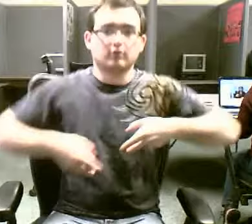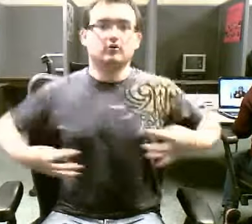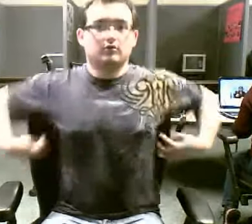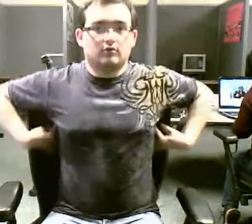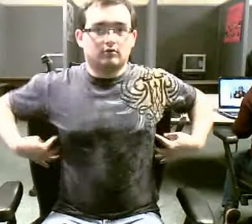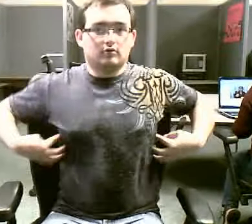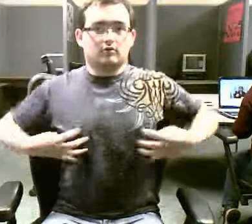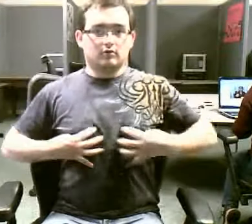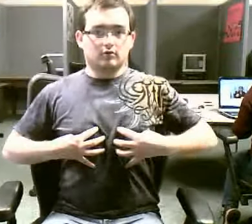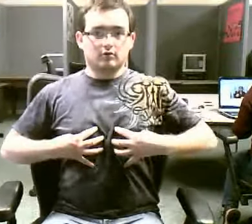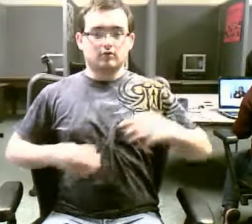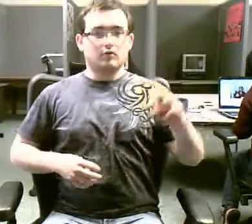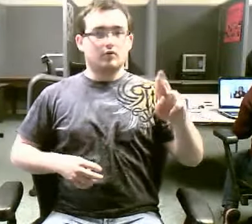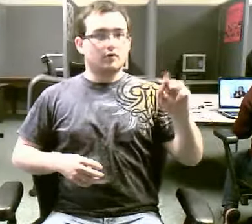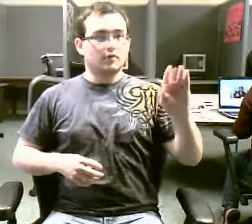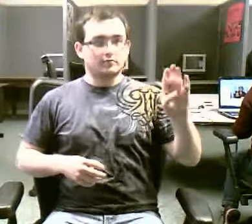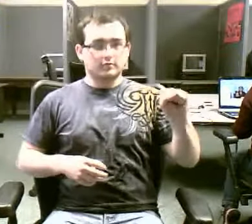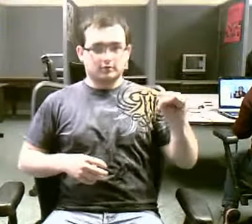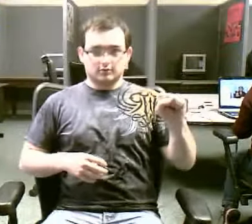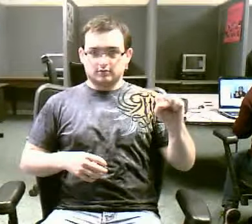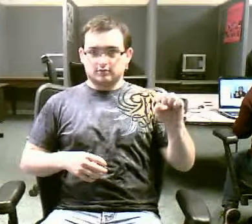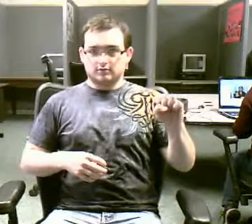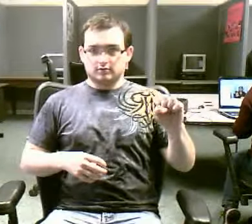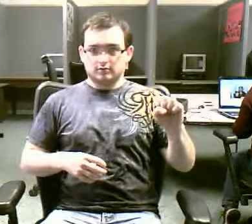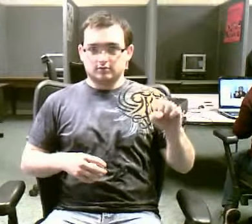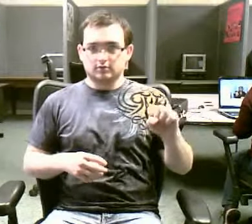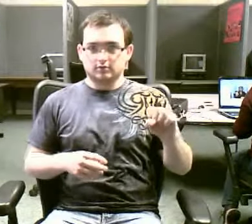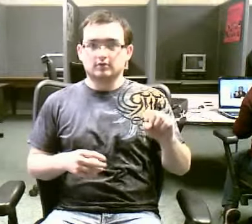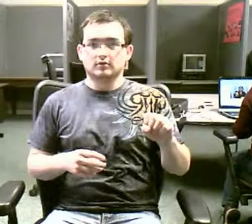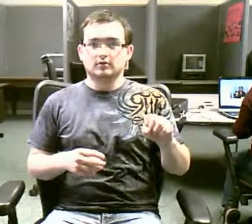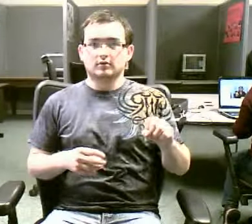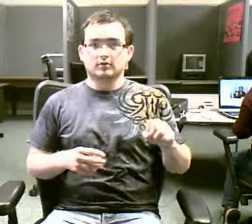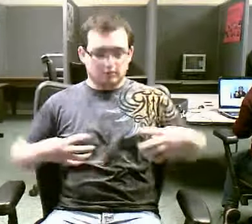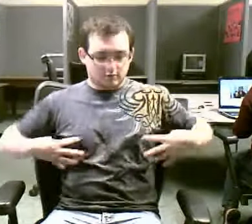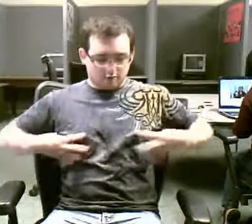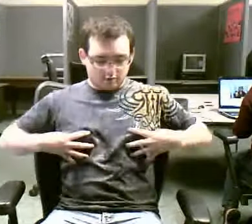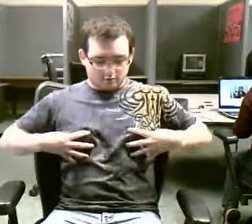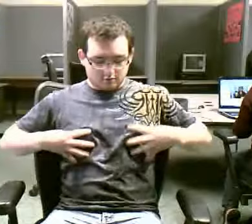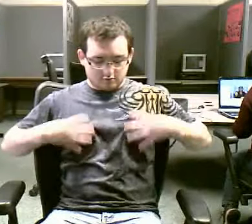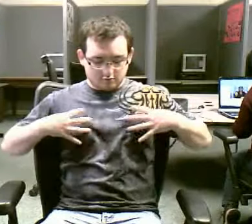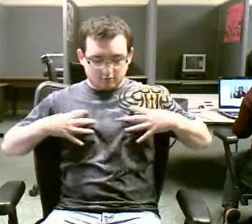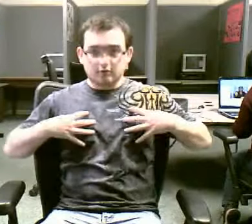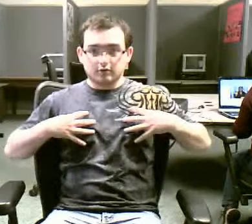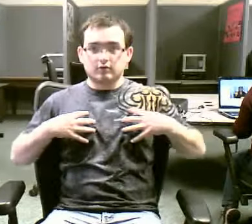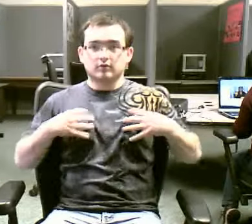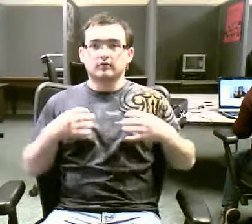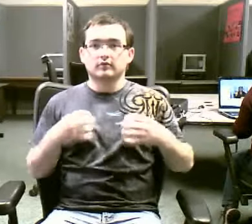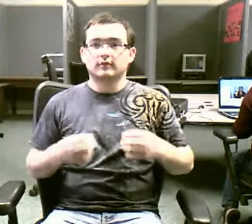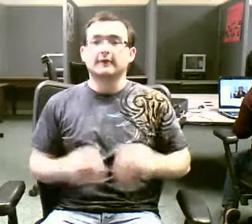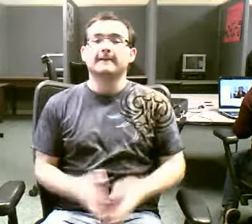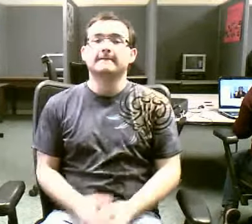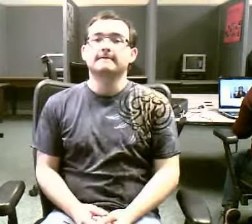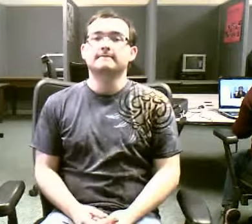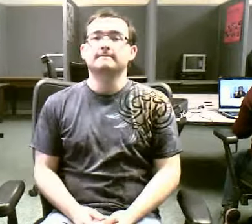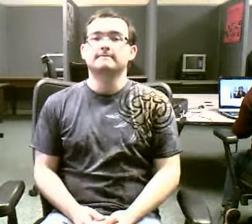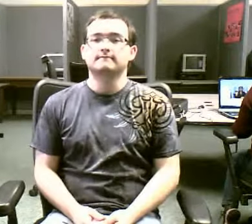Both sternum and vertebral column are connected on either side with ribs. This is also called